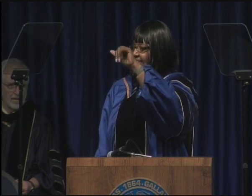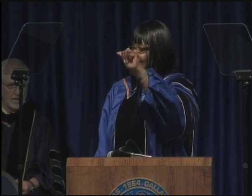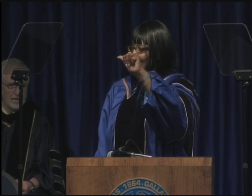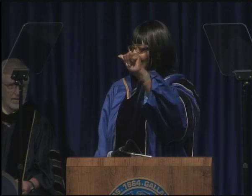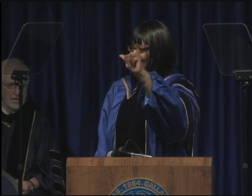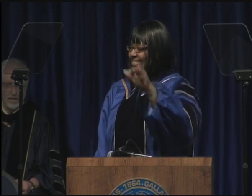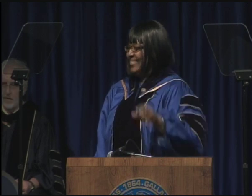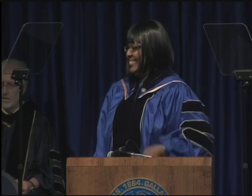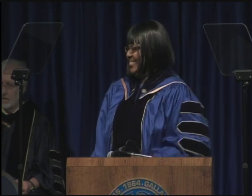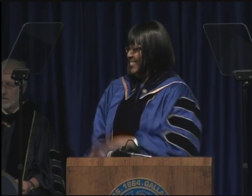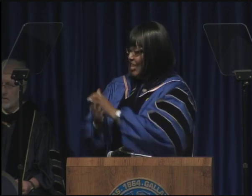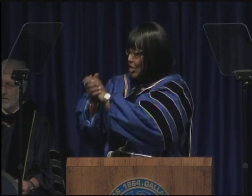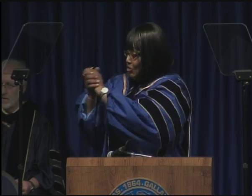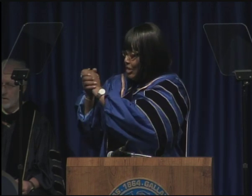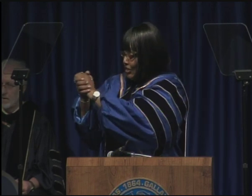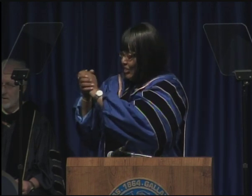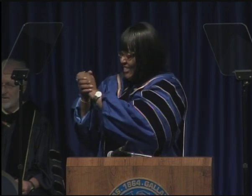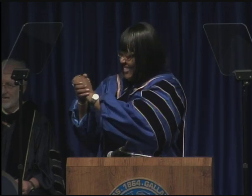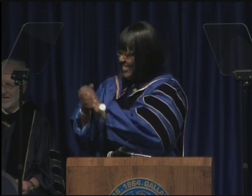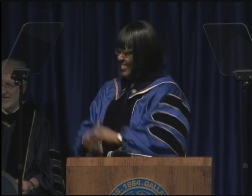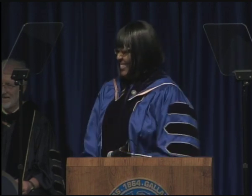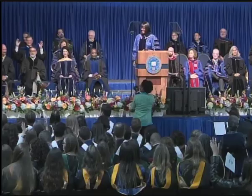Ryan Havia.